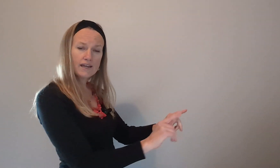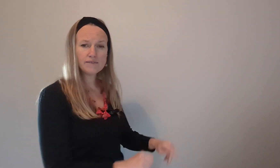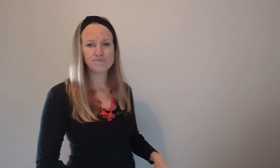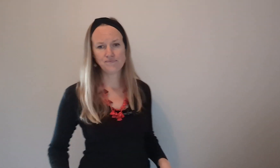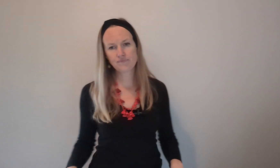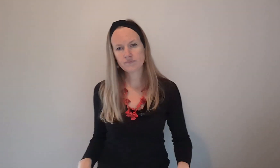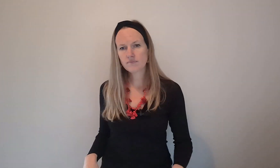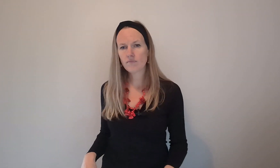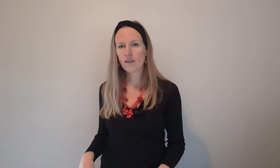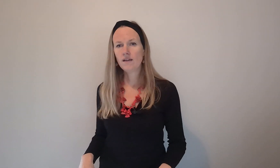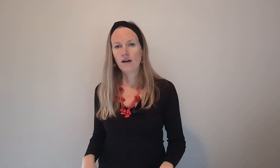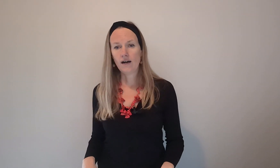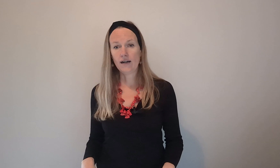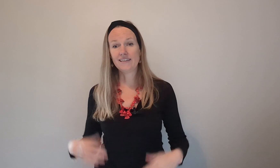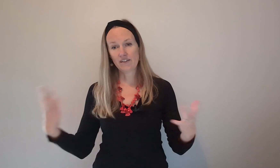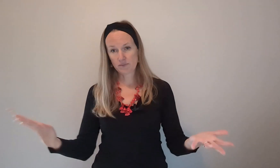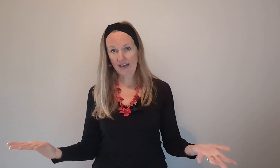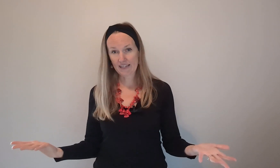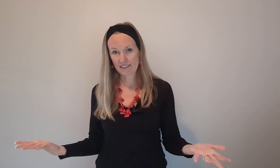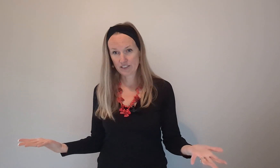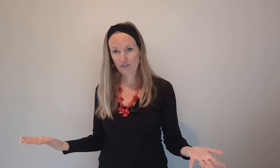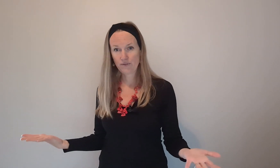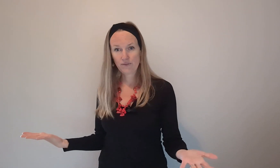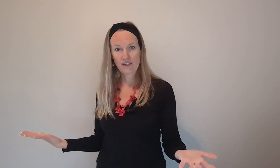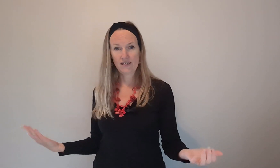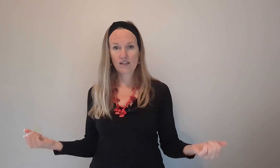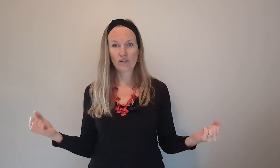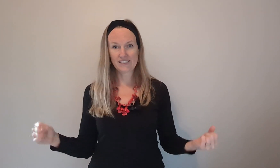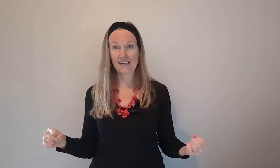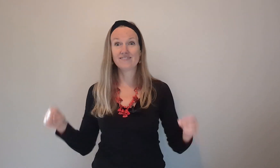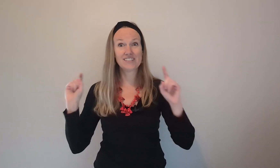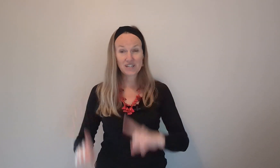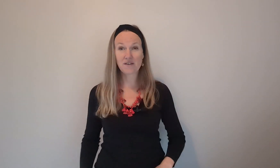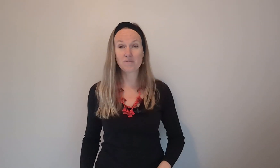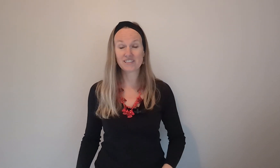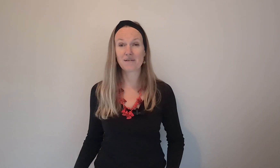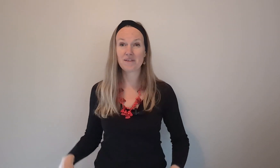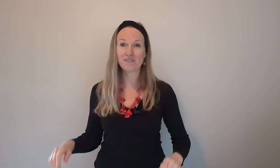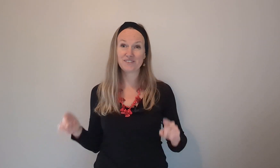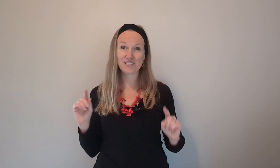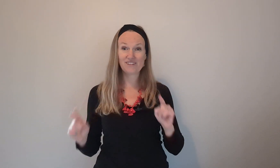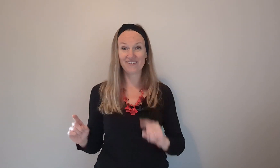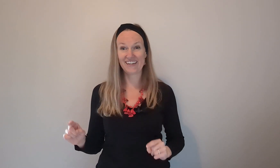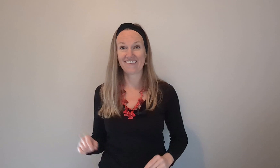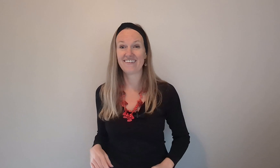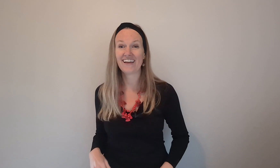okay. And then it goes back into the chorus again. So let's try that one more time, and then we'll do 2 and 3 together, okay?